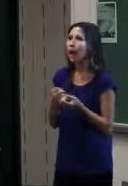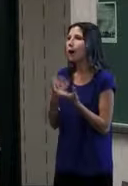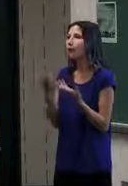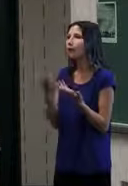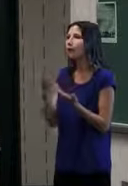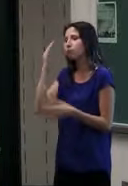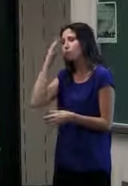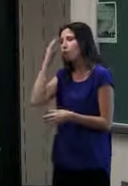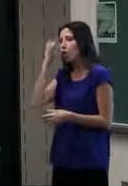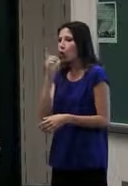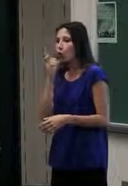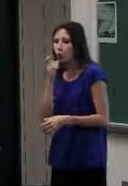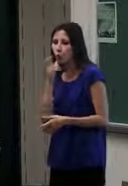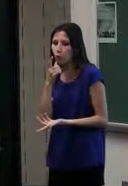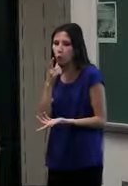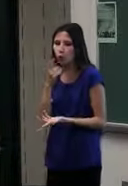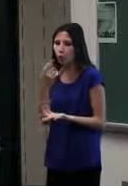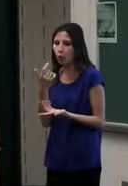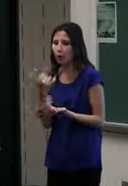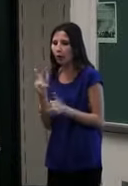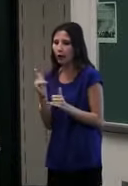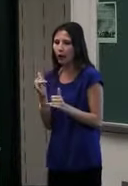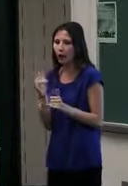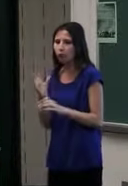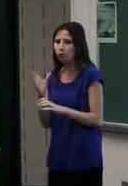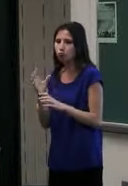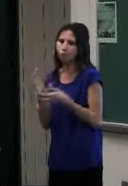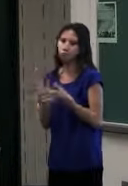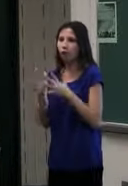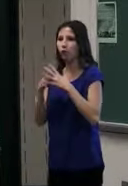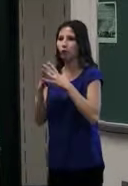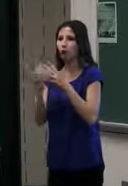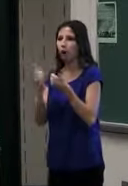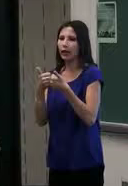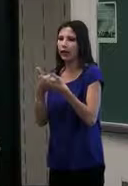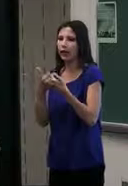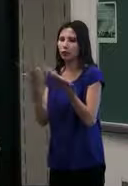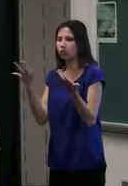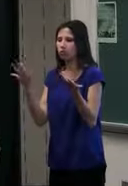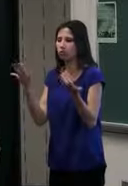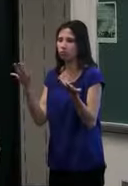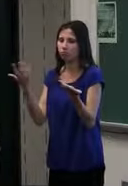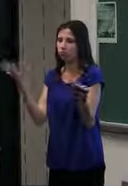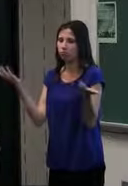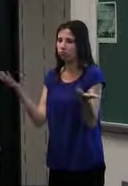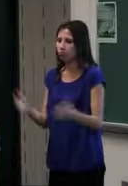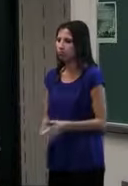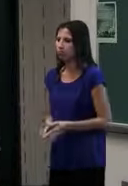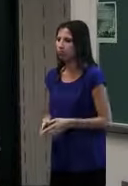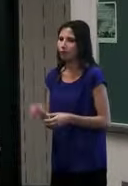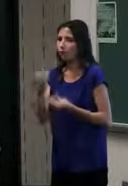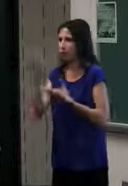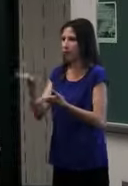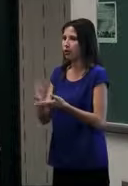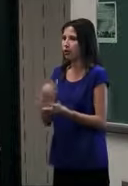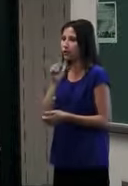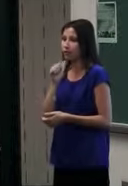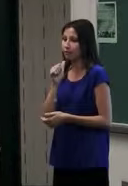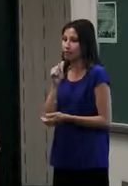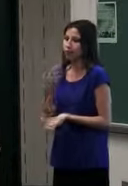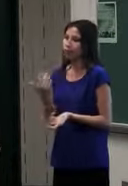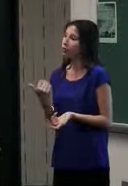stuff, like what's going on, who played yesterday's football game, whatever, you know, things like that. just to show that like you're there not